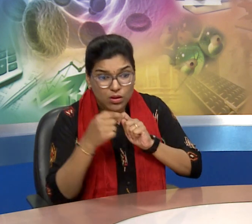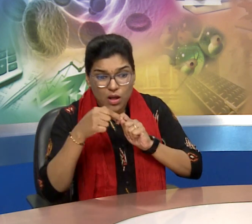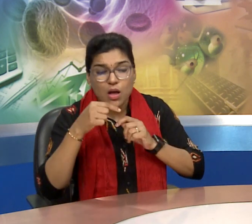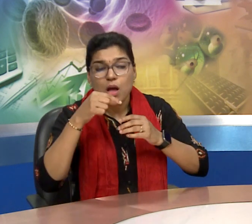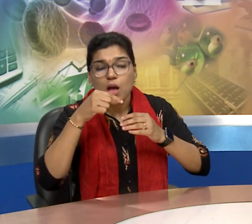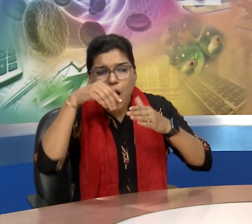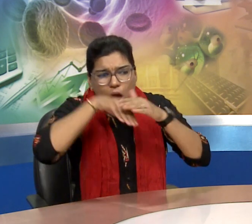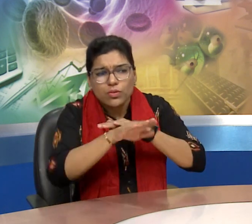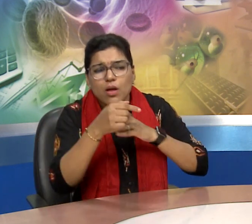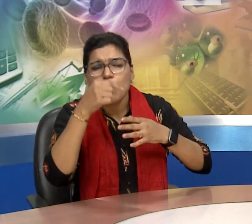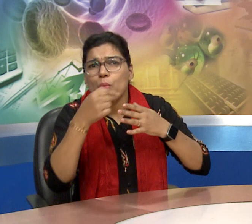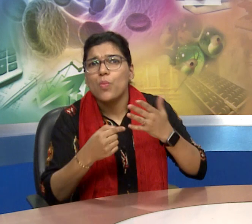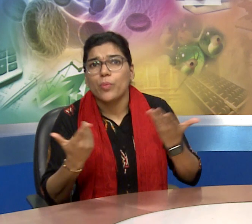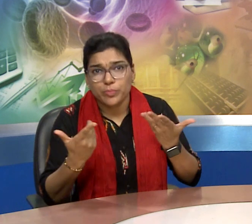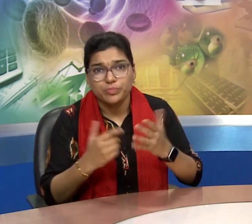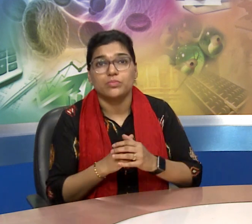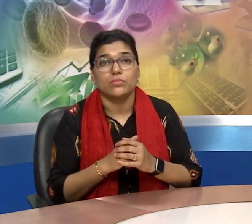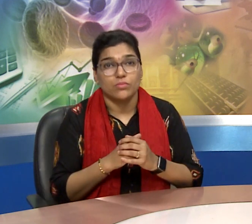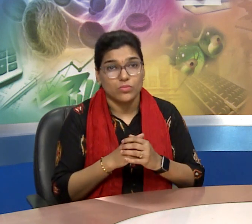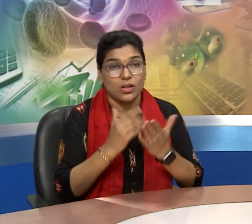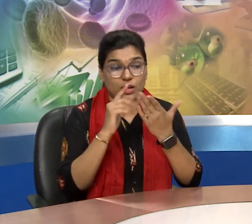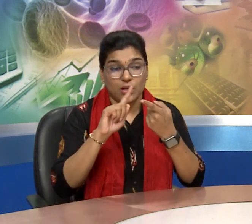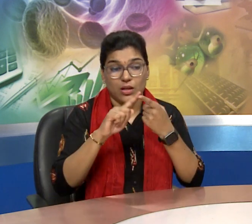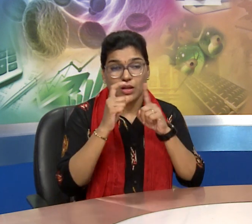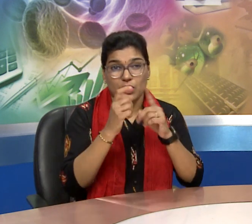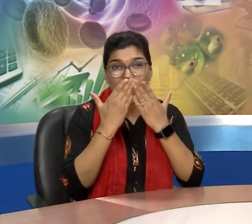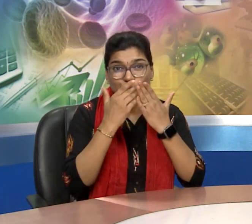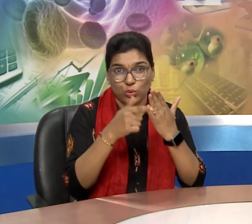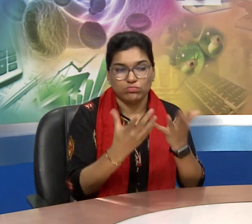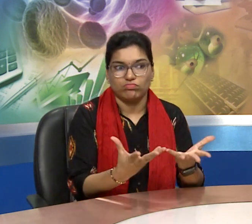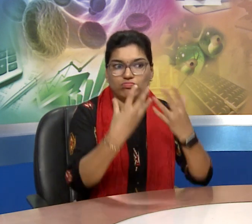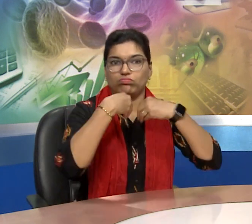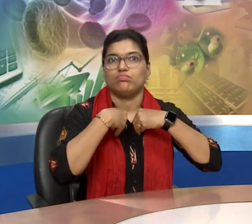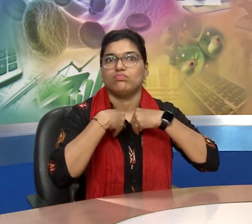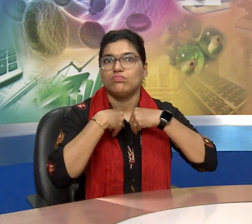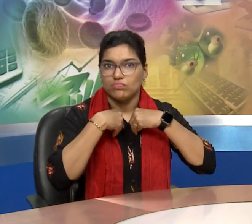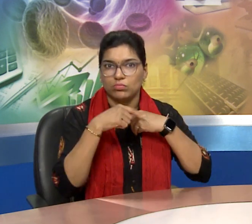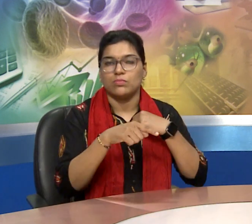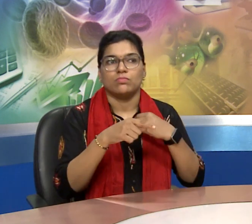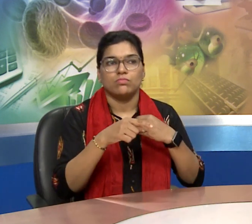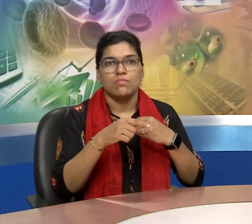facilities for different purposes like acquiring